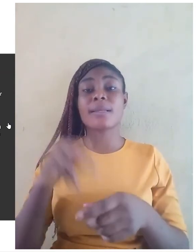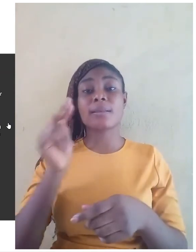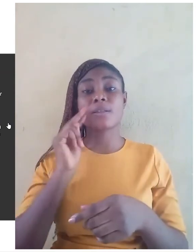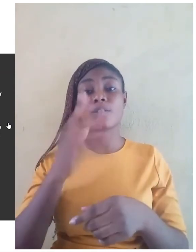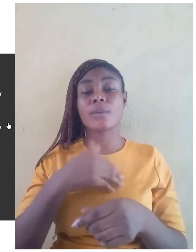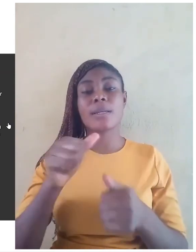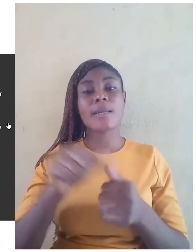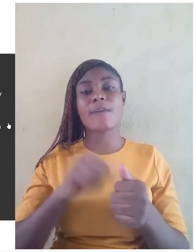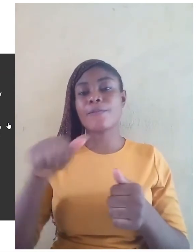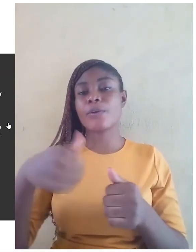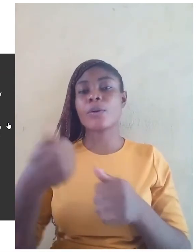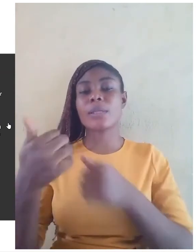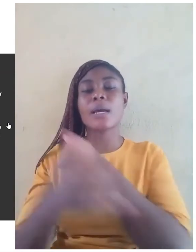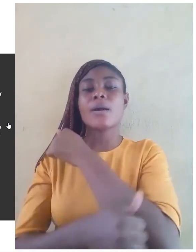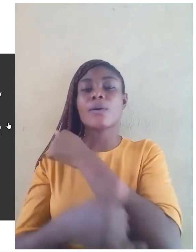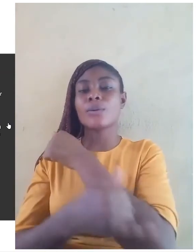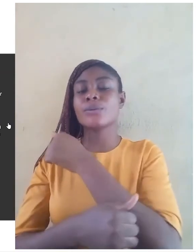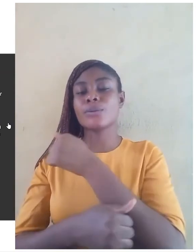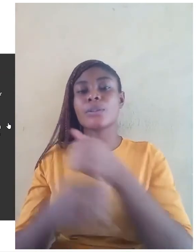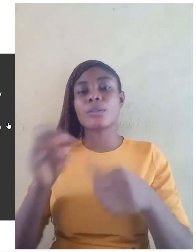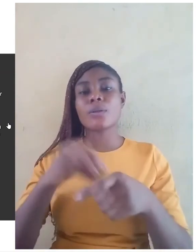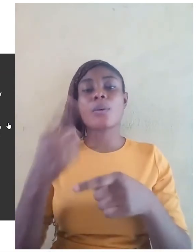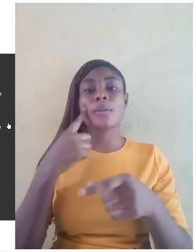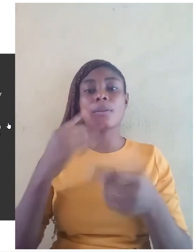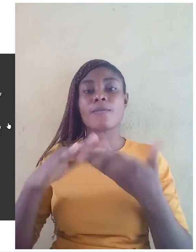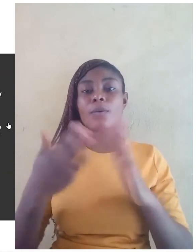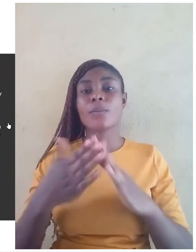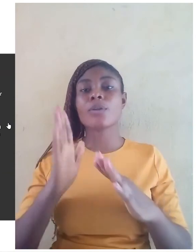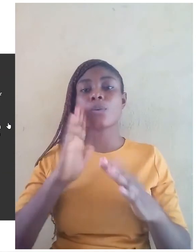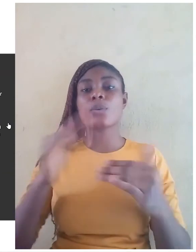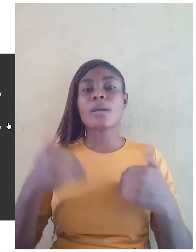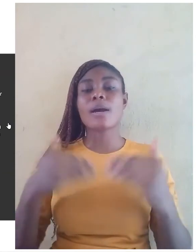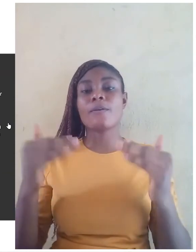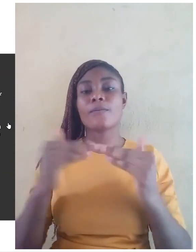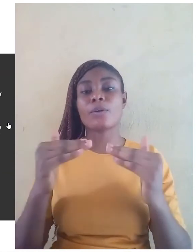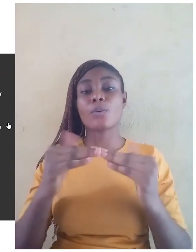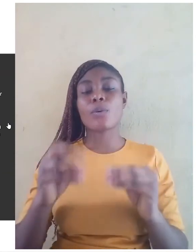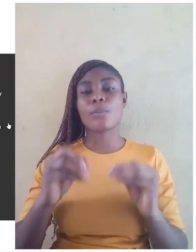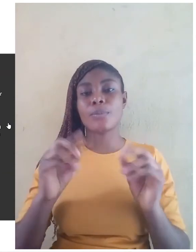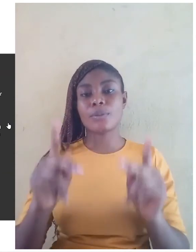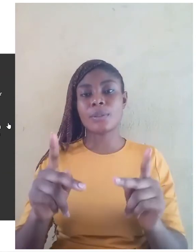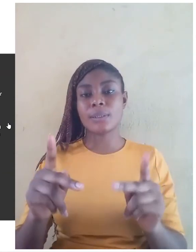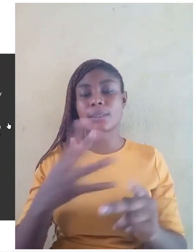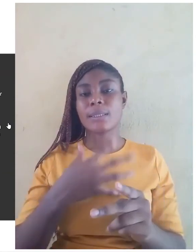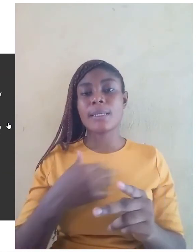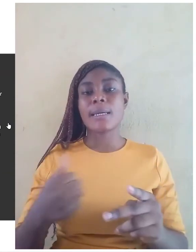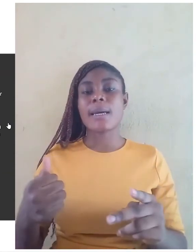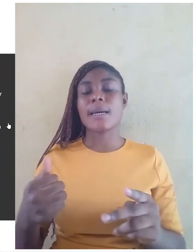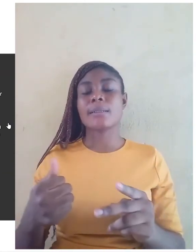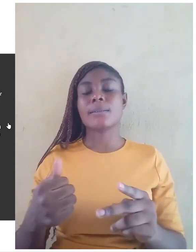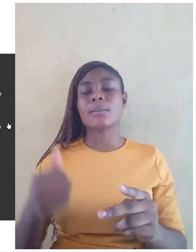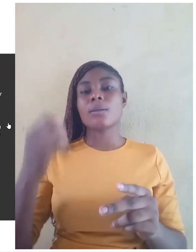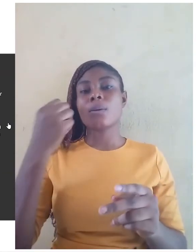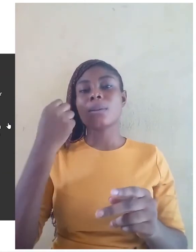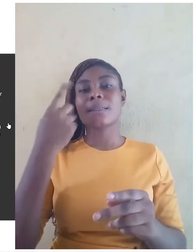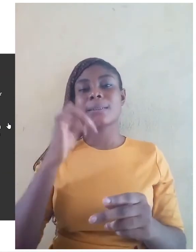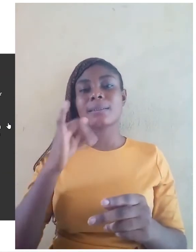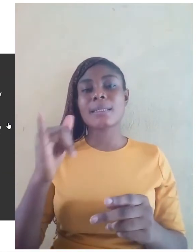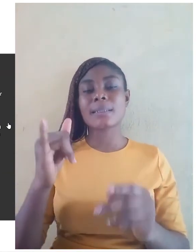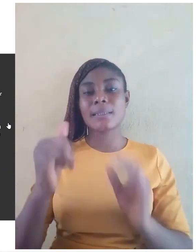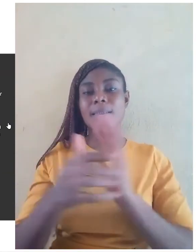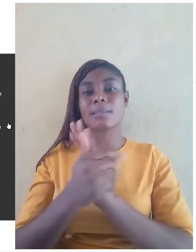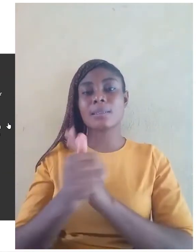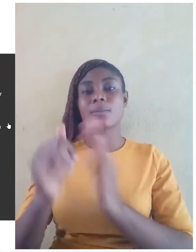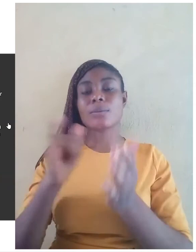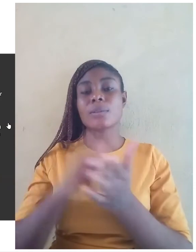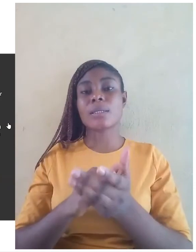or any other deaf community would have equal potential and cognitive skills that qualify them